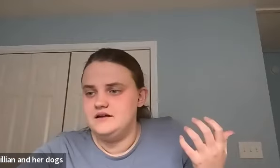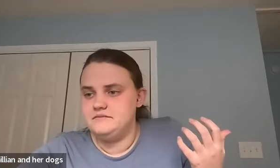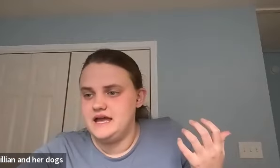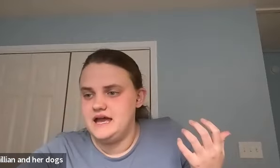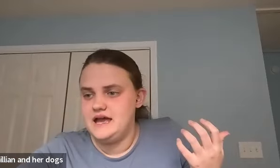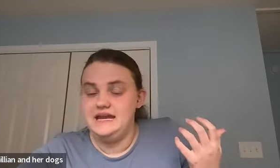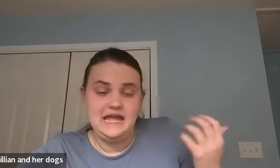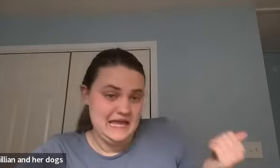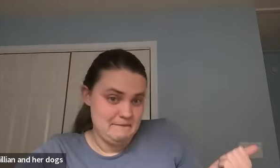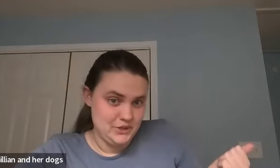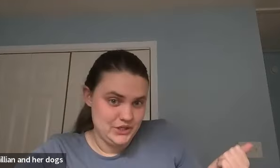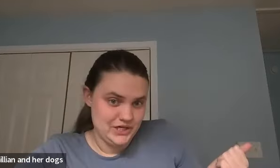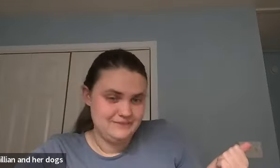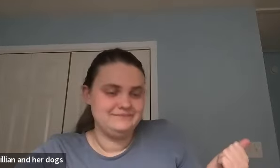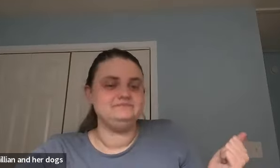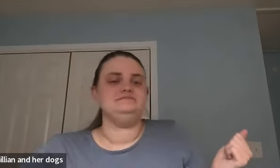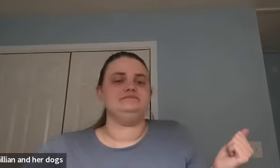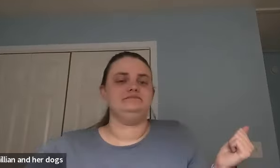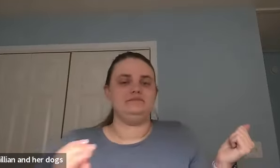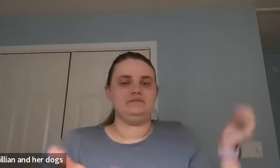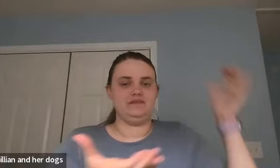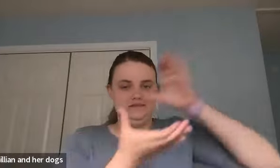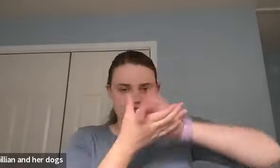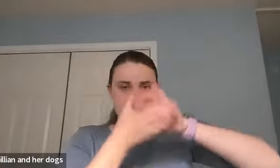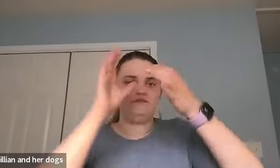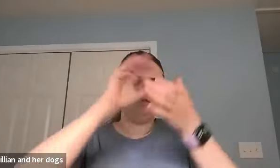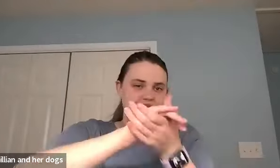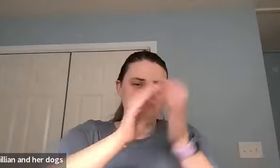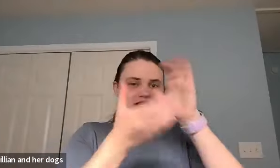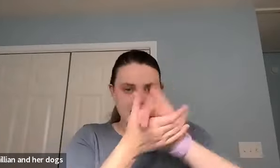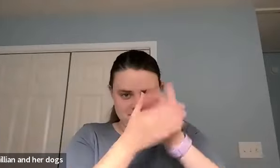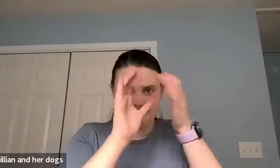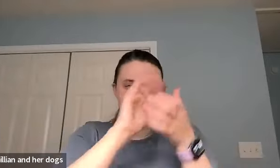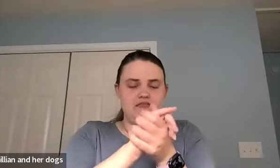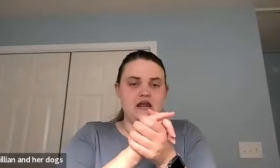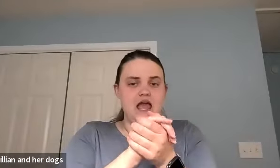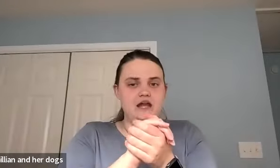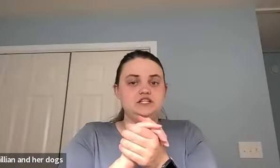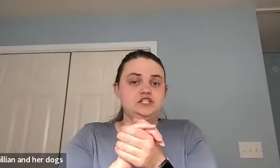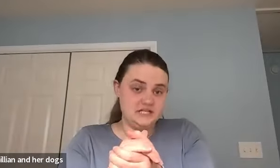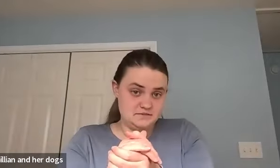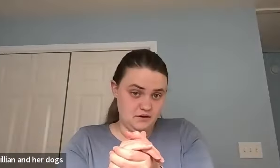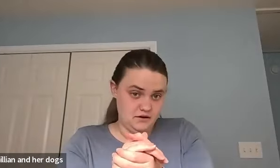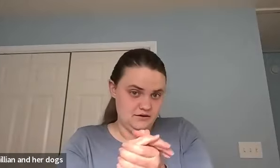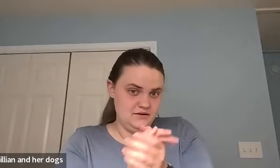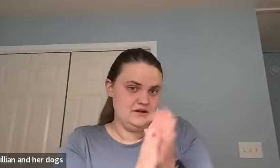We had hamburger. Forming those patties. Yep. And then I added cheeseburger.